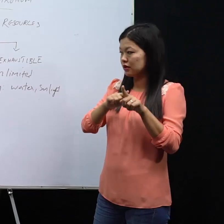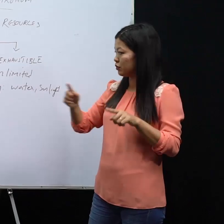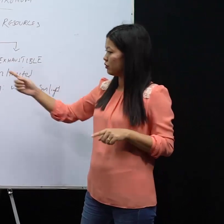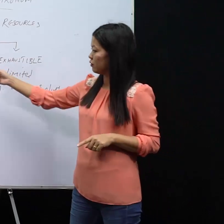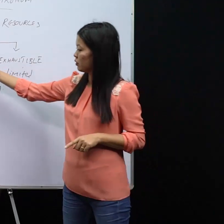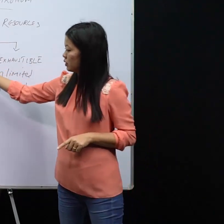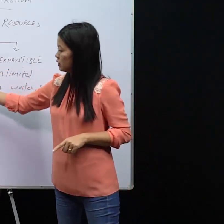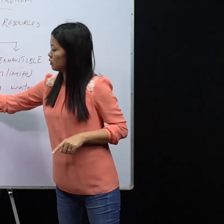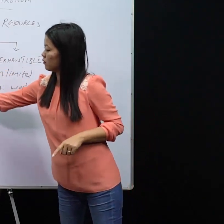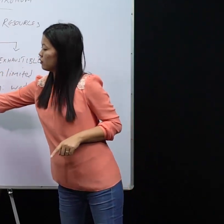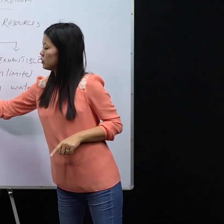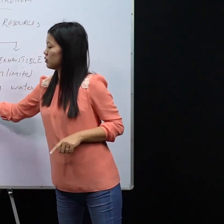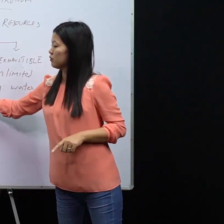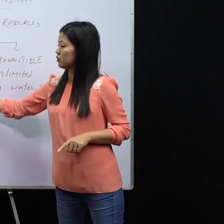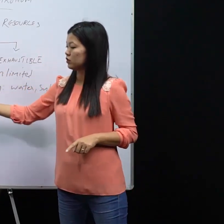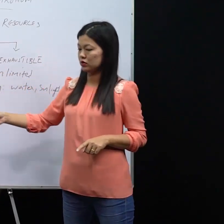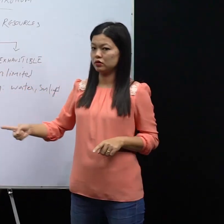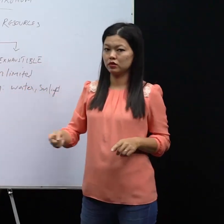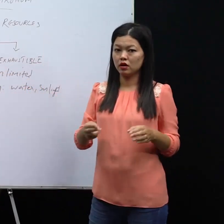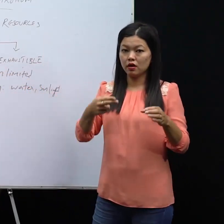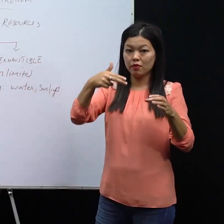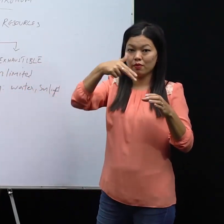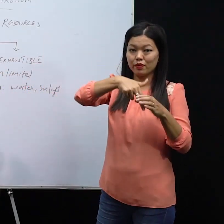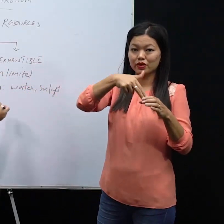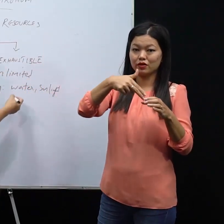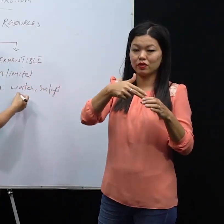Let's say air, clear. Air is not expensive, right?